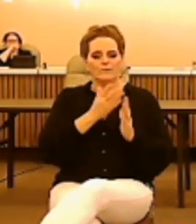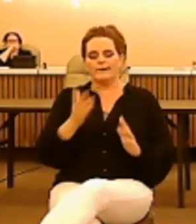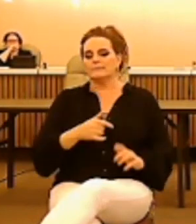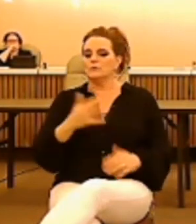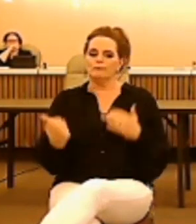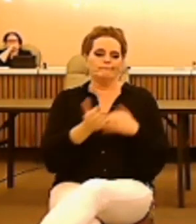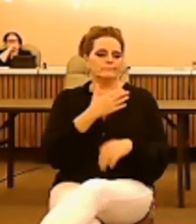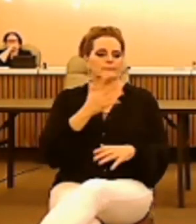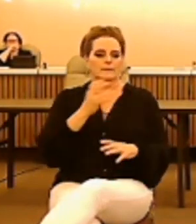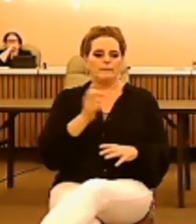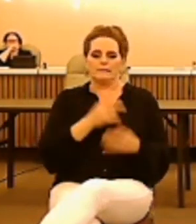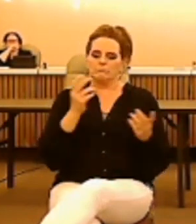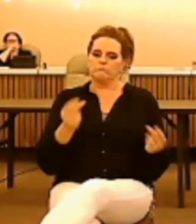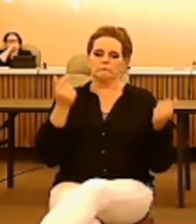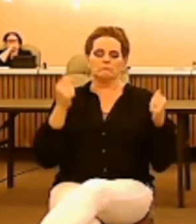back to us.